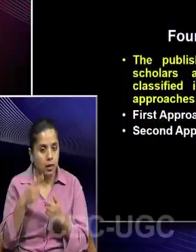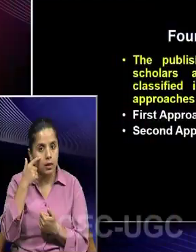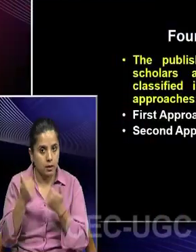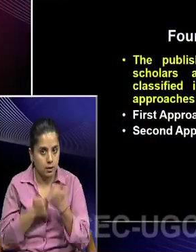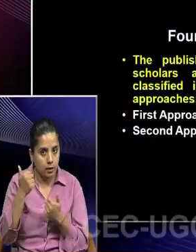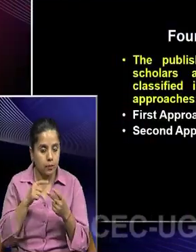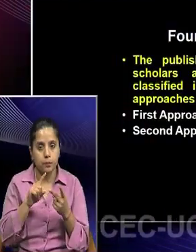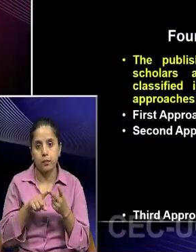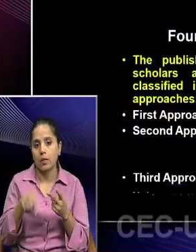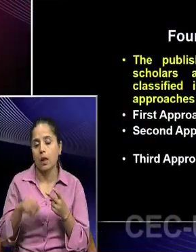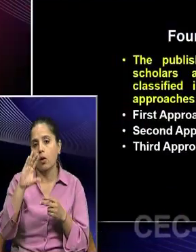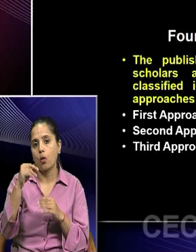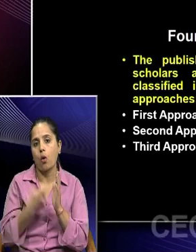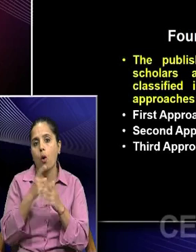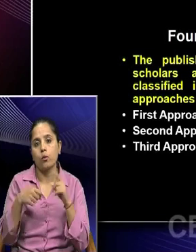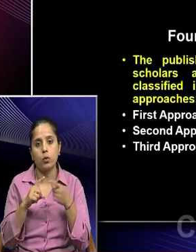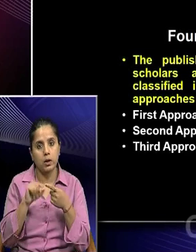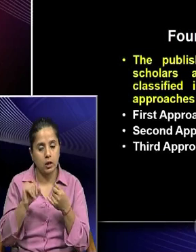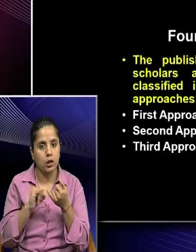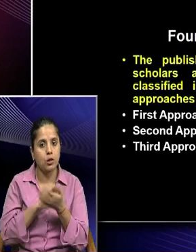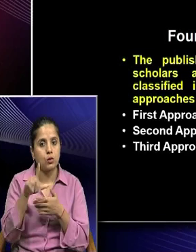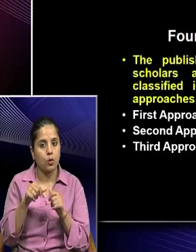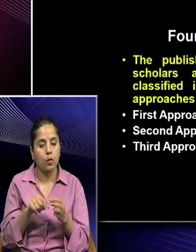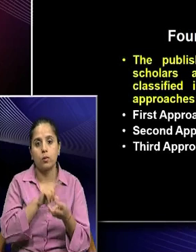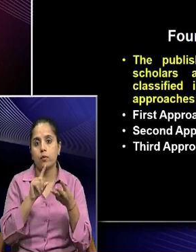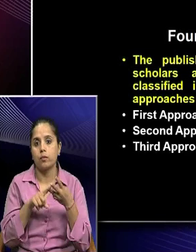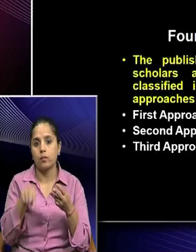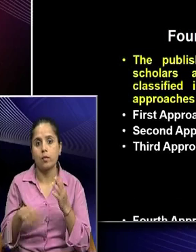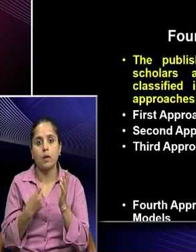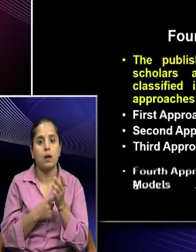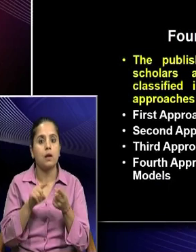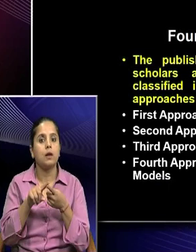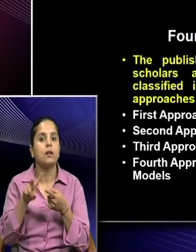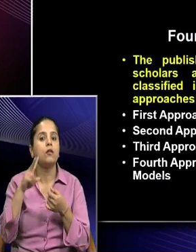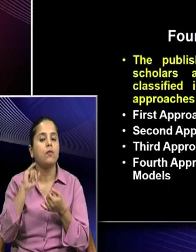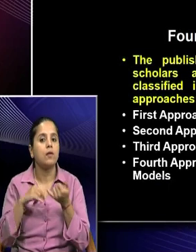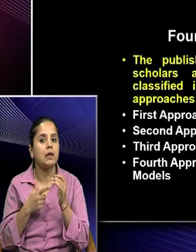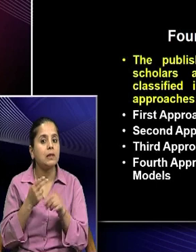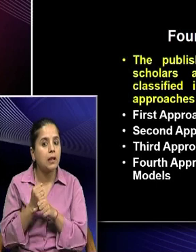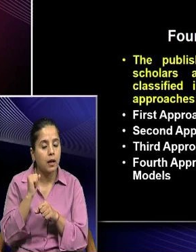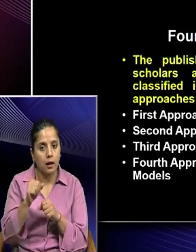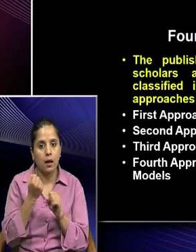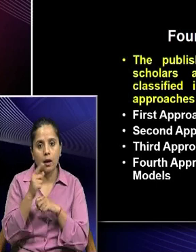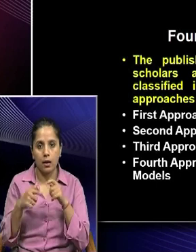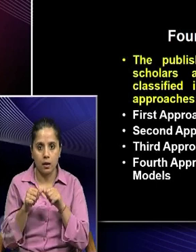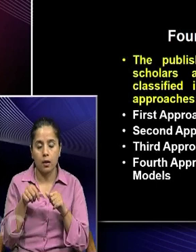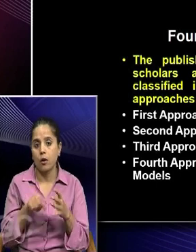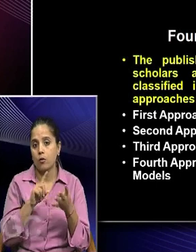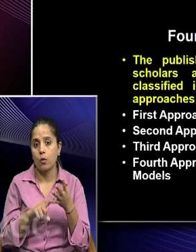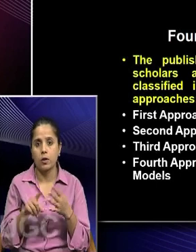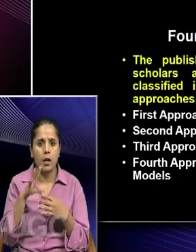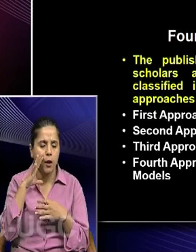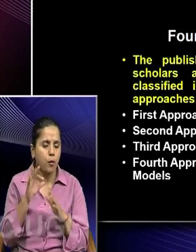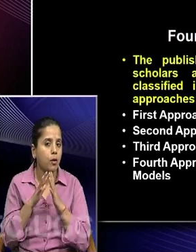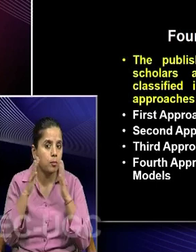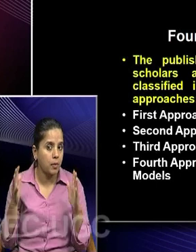is of corporate shlokas, third approach is of revisiting Gita, and the fourth one is, which is the most important